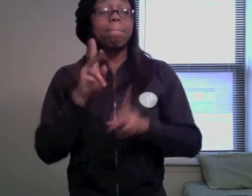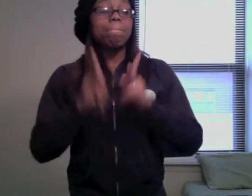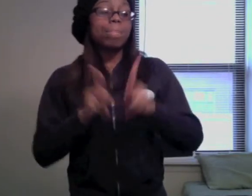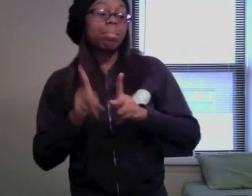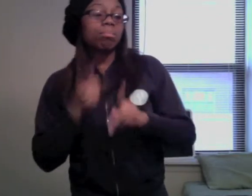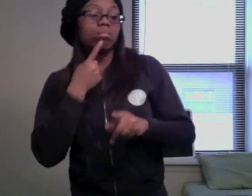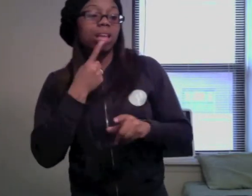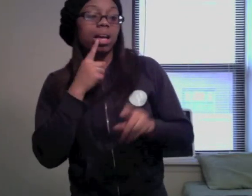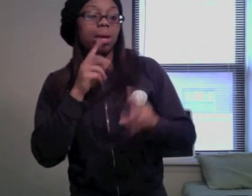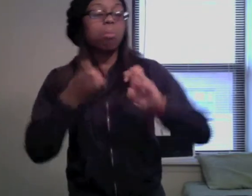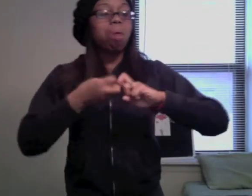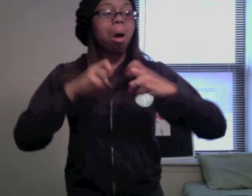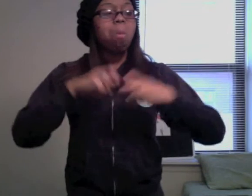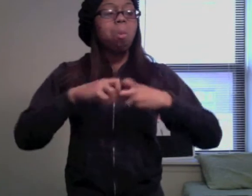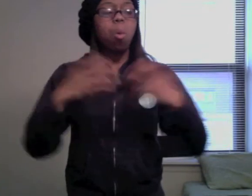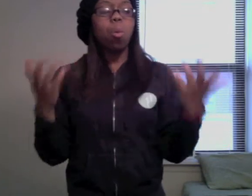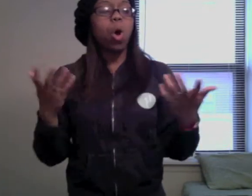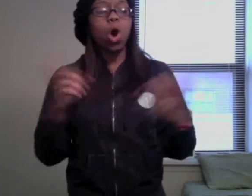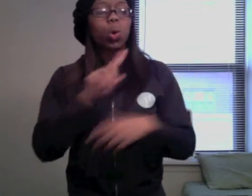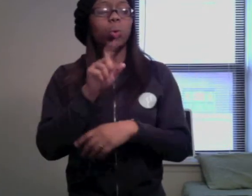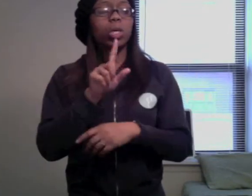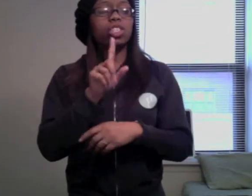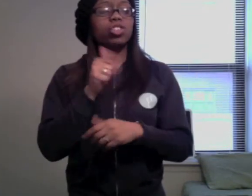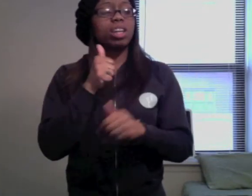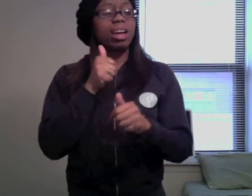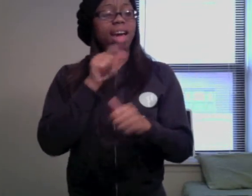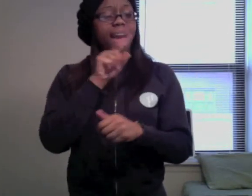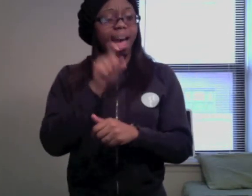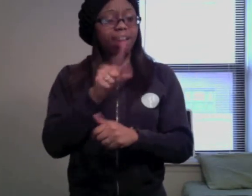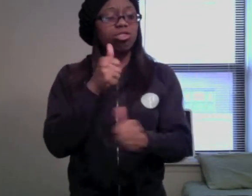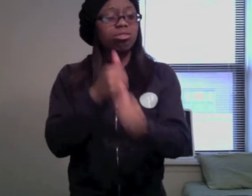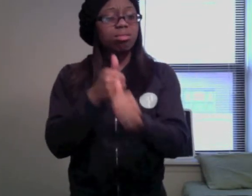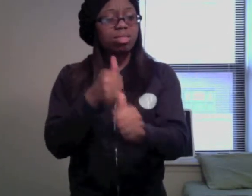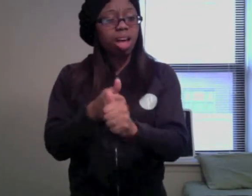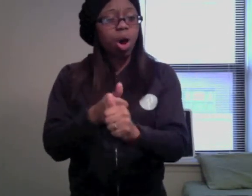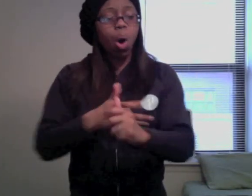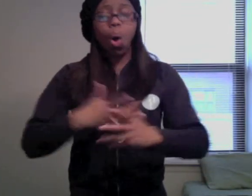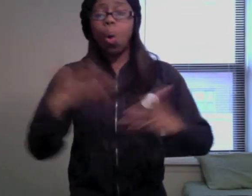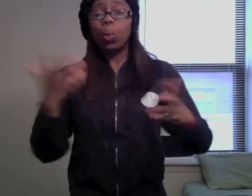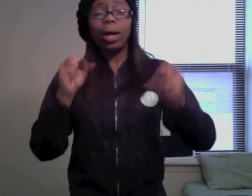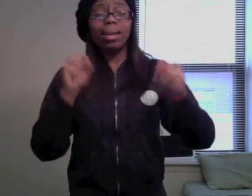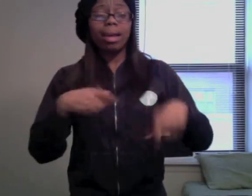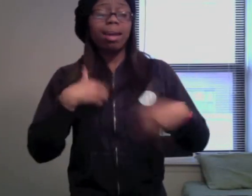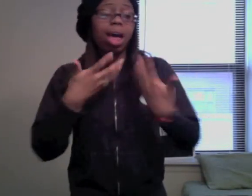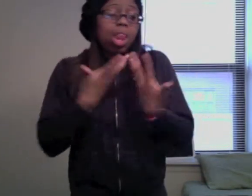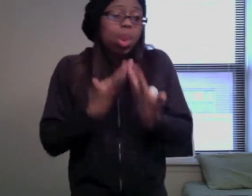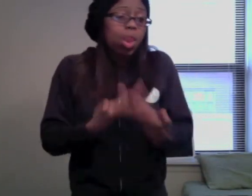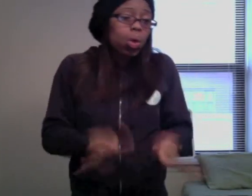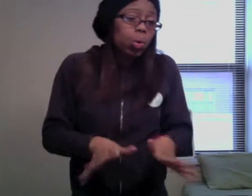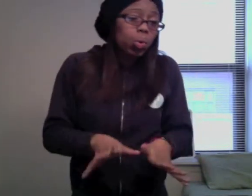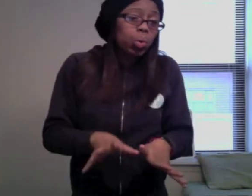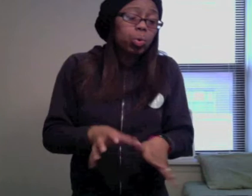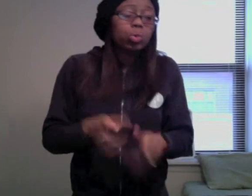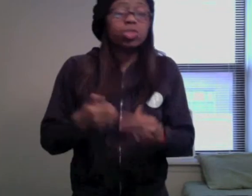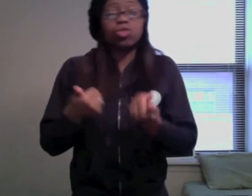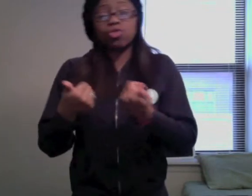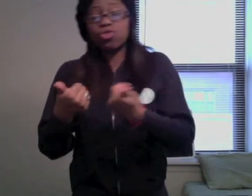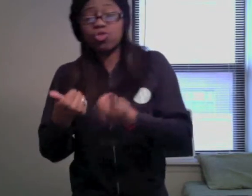do you ask yourself? Do you ask, what could I lose if I try and fail?